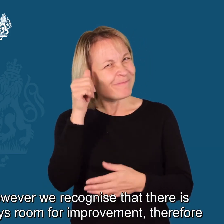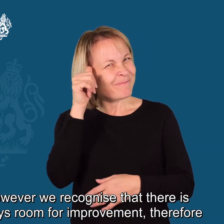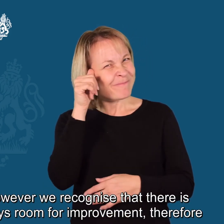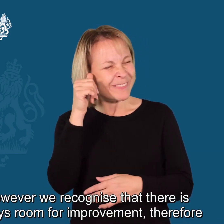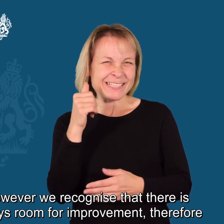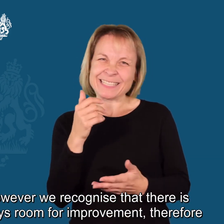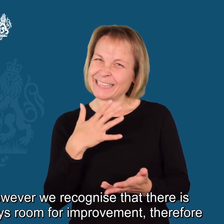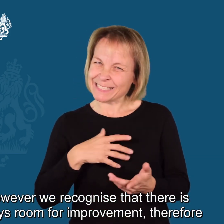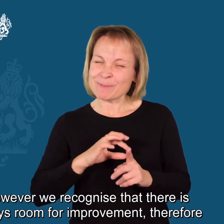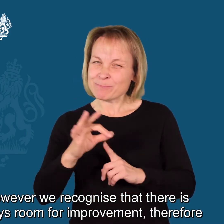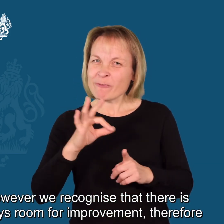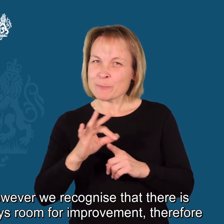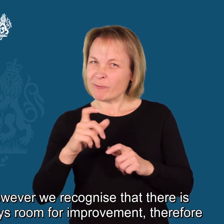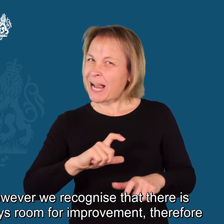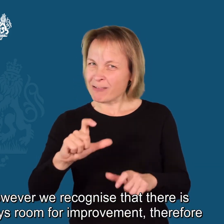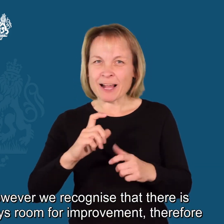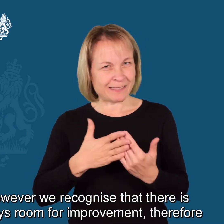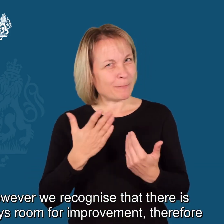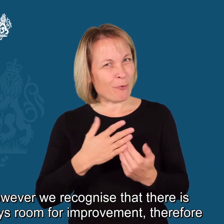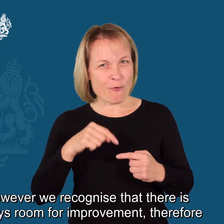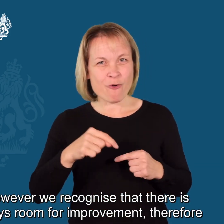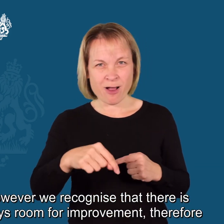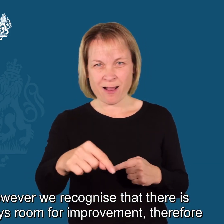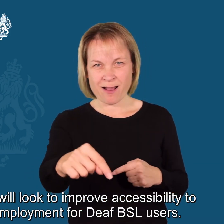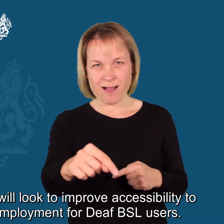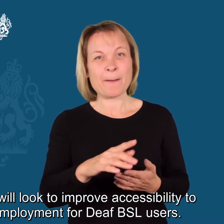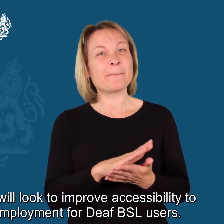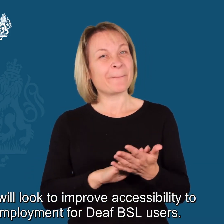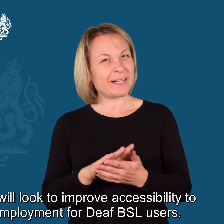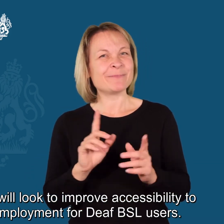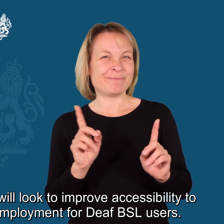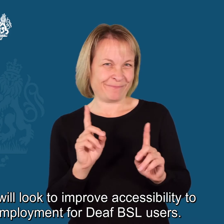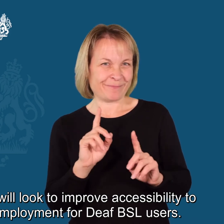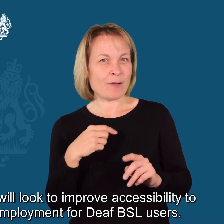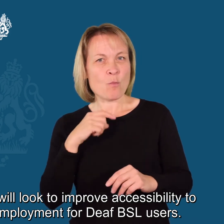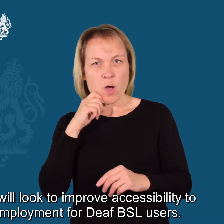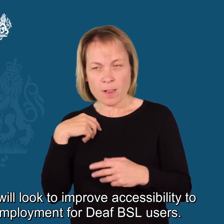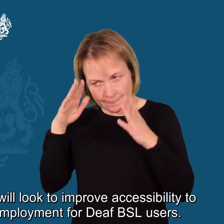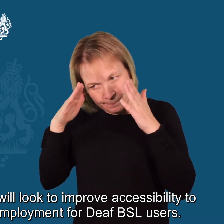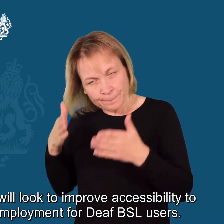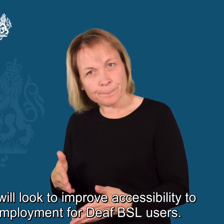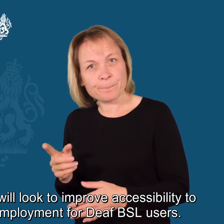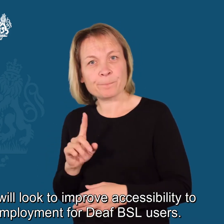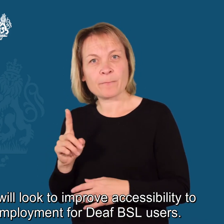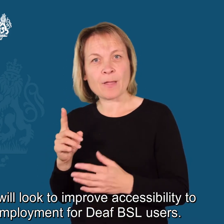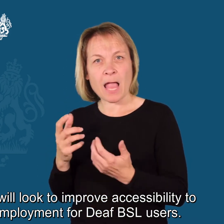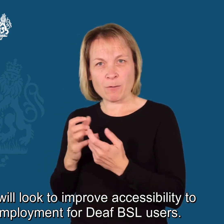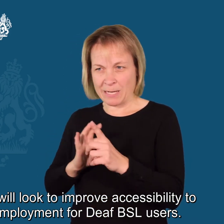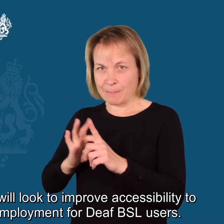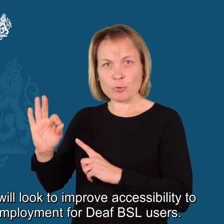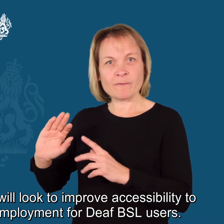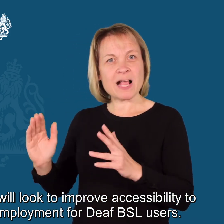However, we recognise that there is always room for improvement. Therefore, we will look to improve accessibility to employment for deaf BSL